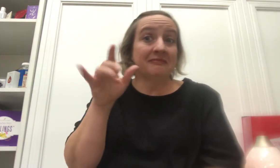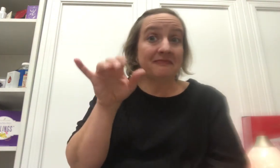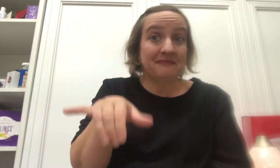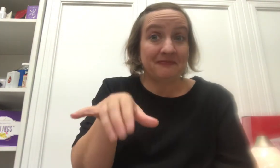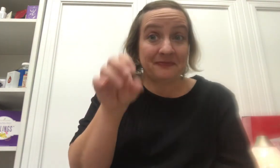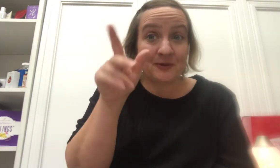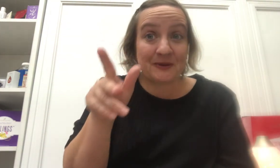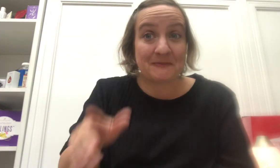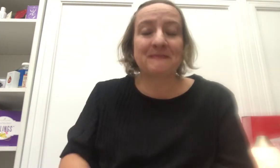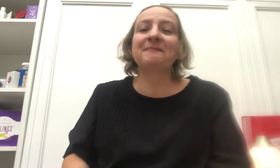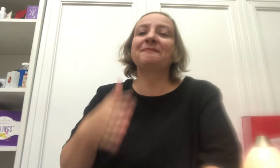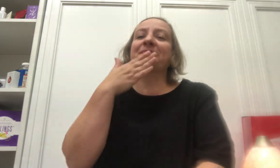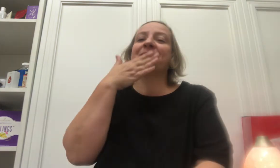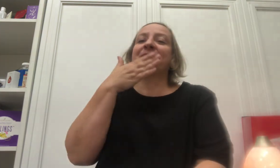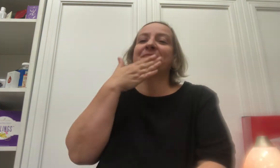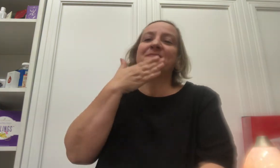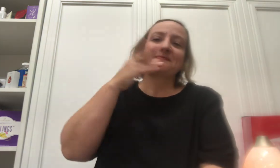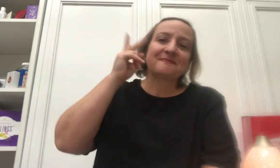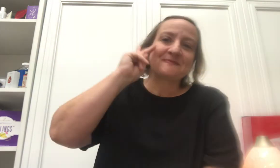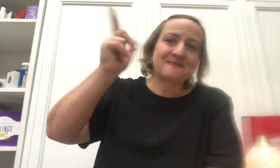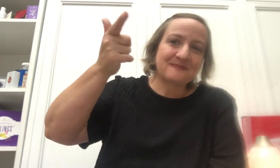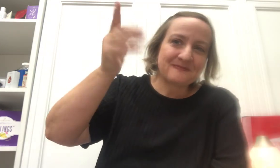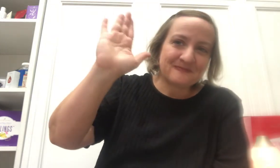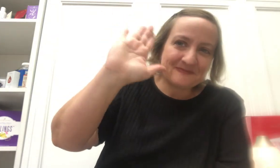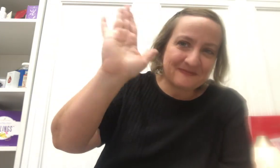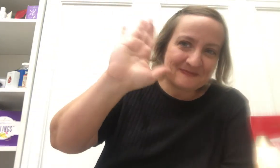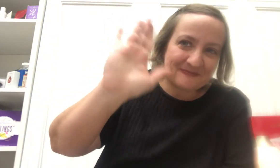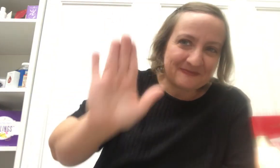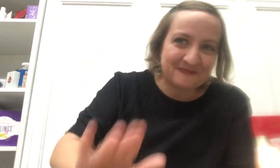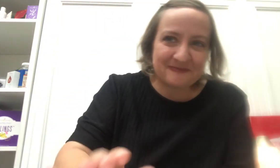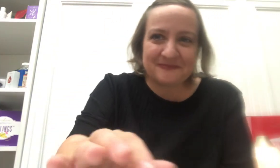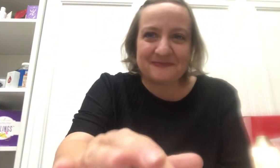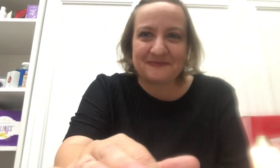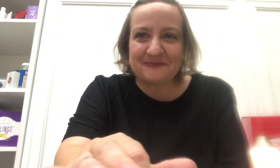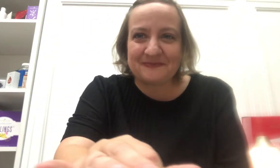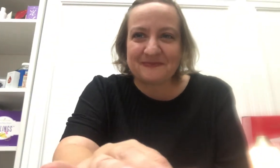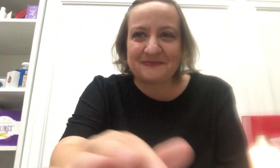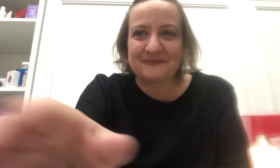who aren't sure how to use our oils. All right, thanks so much, and I'll see you later. Bye-bye.